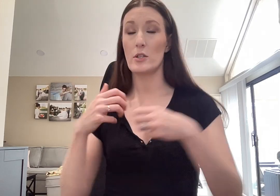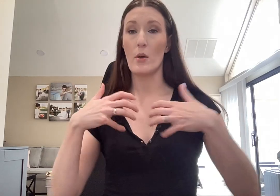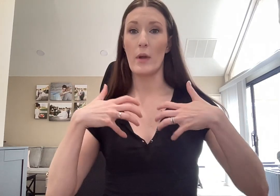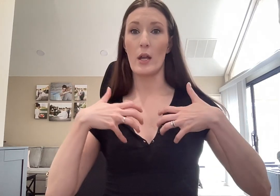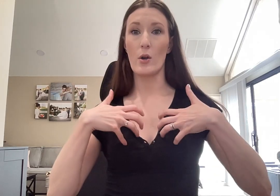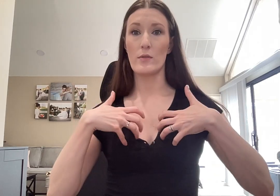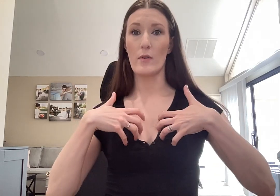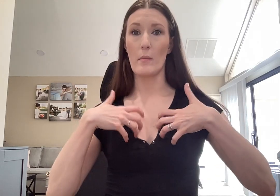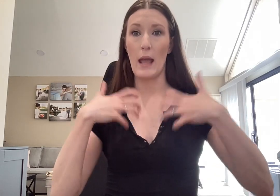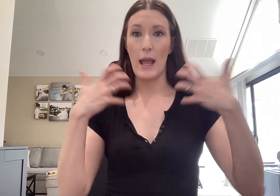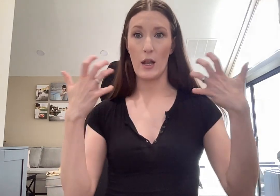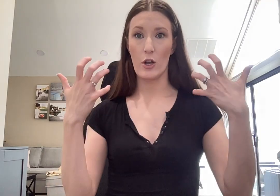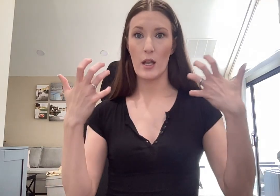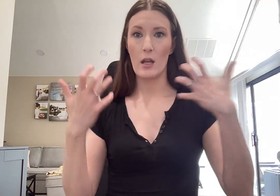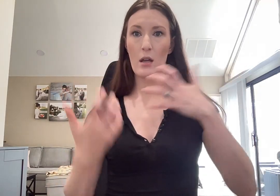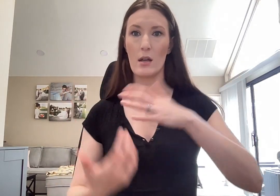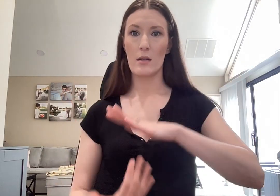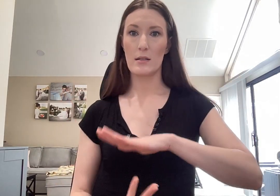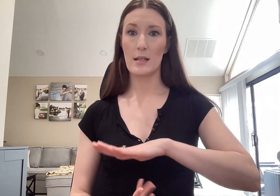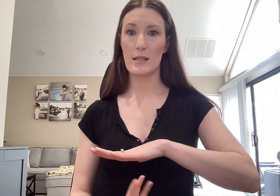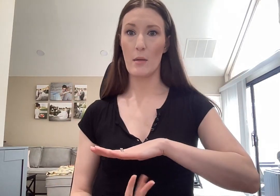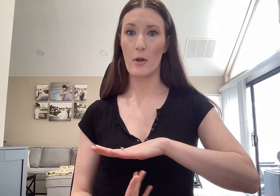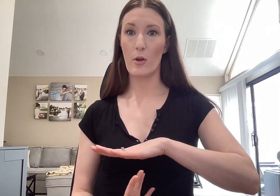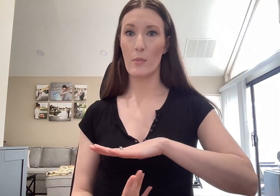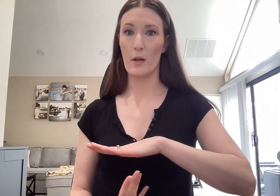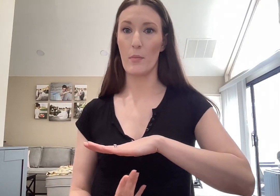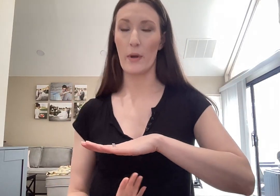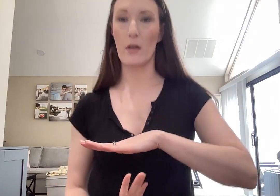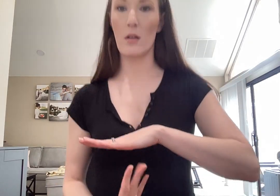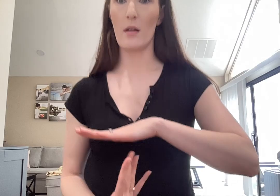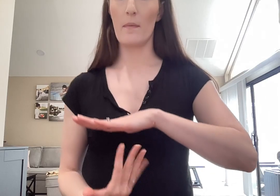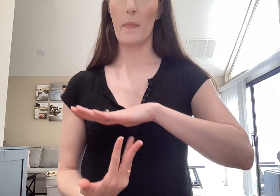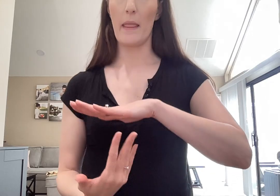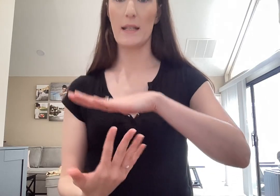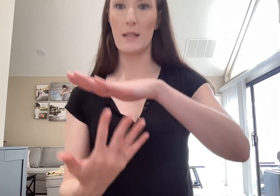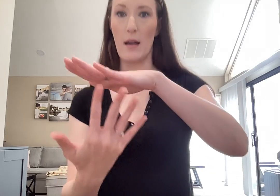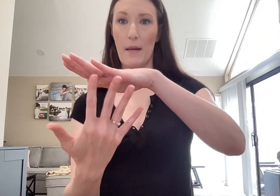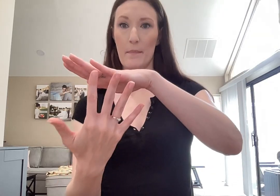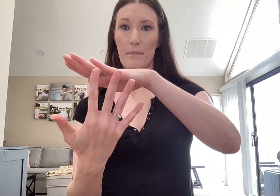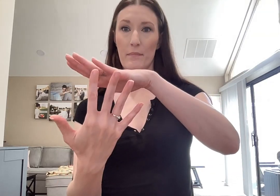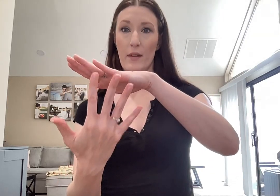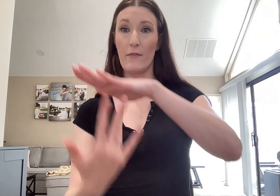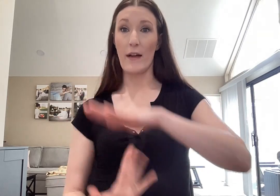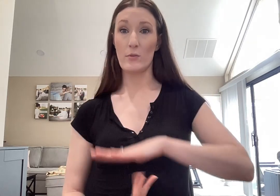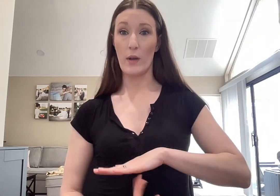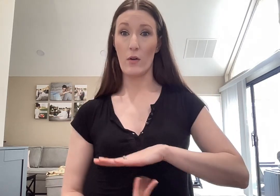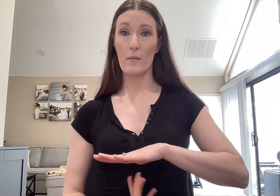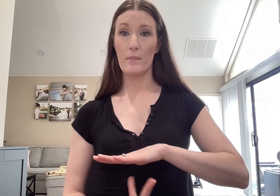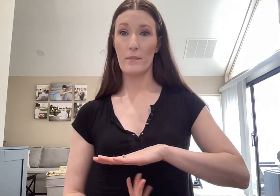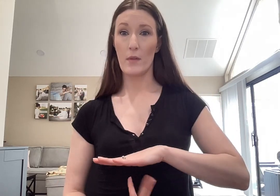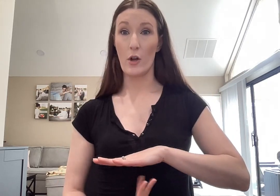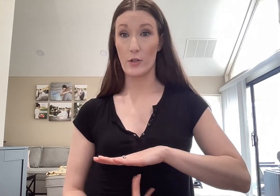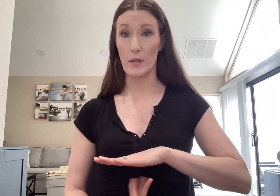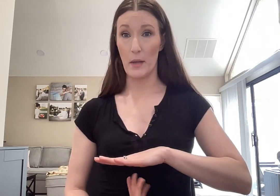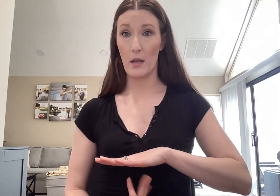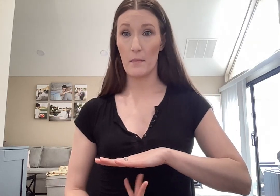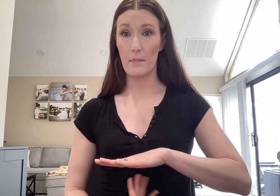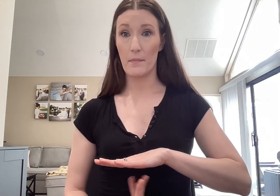So it goes from angry to stomach or blood boil. It's 5's wiggle on your stomach.